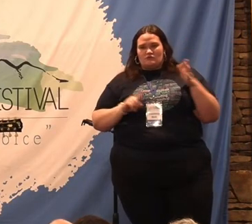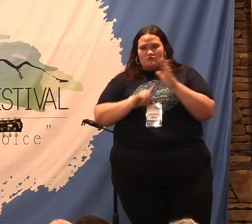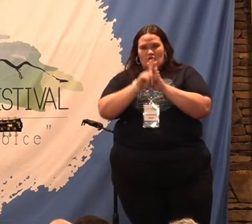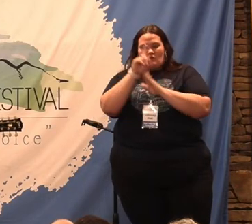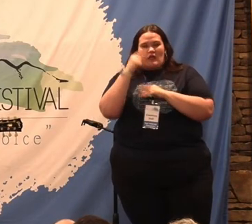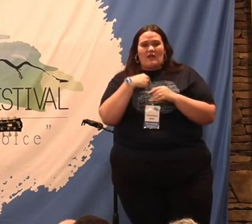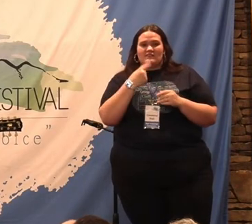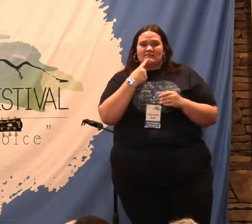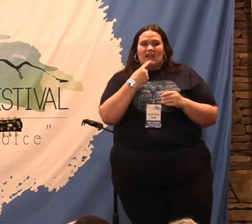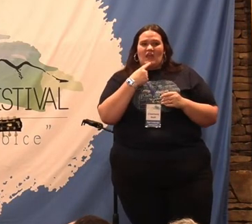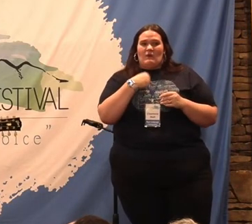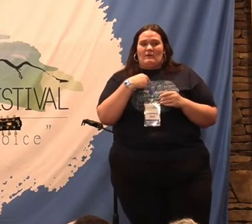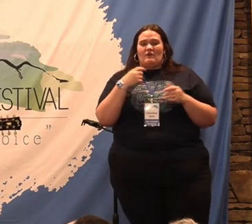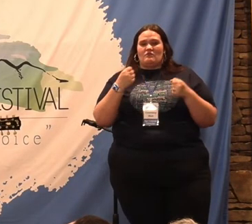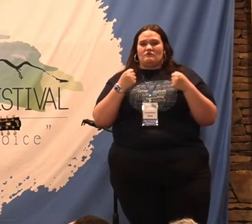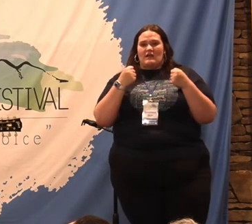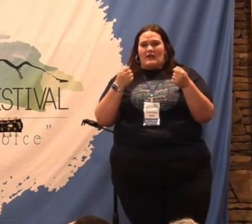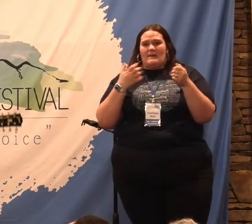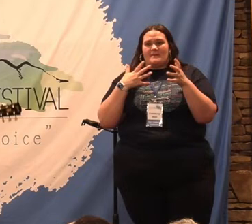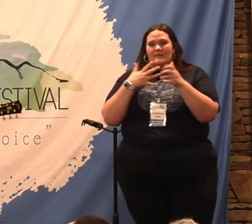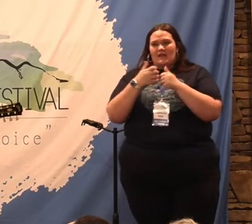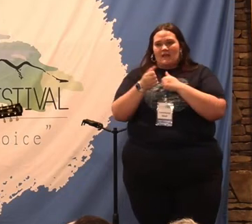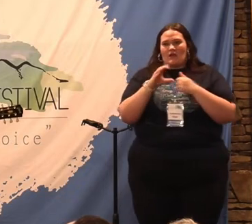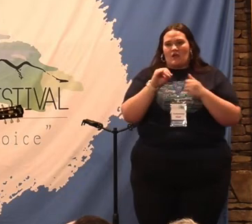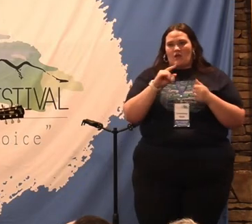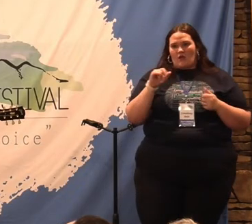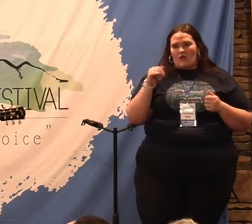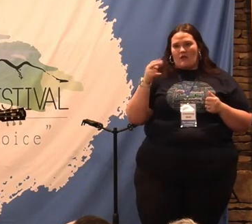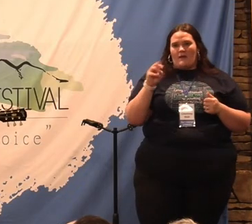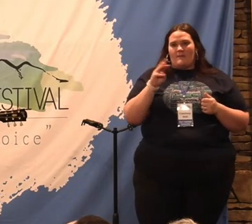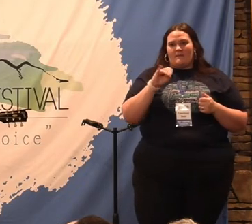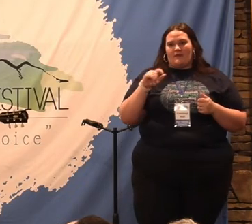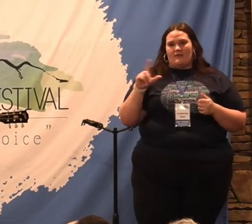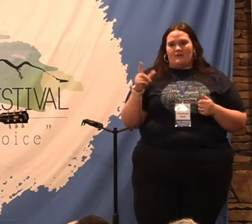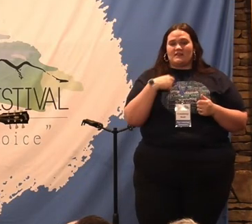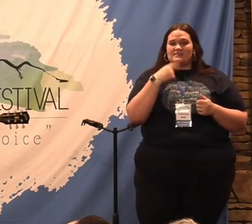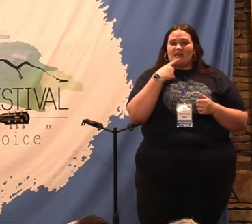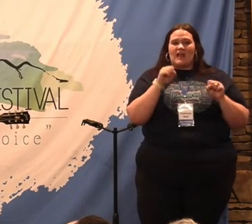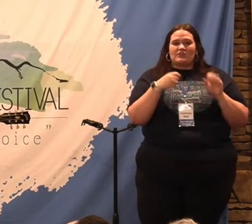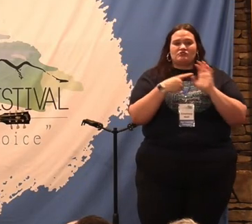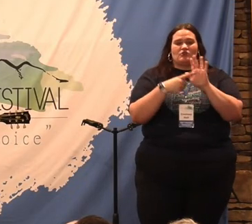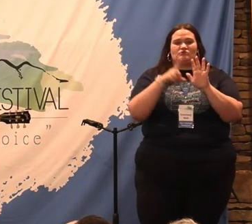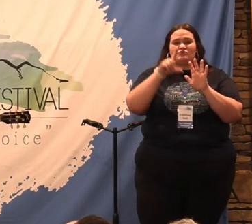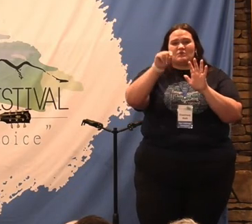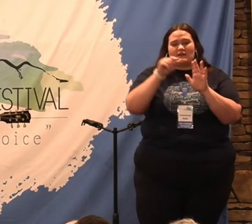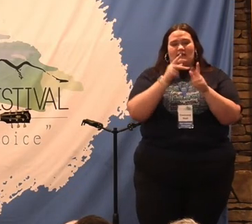I said, I can take you to South Carolina and show you 20 places that look like this.